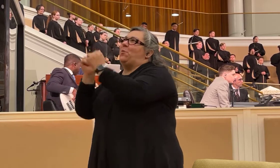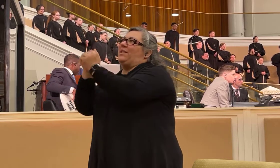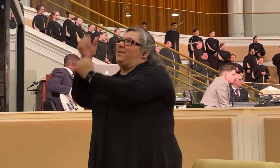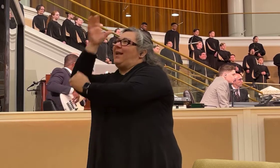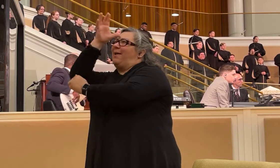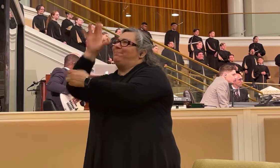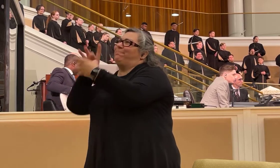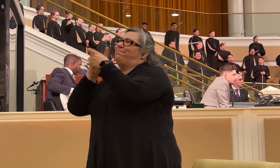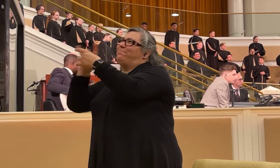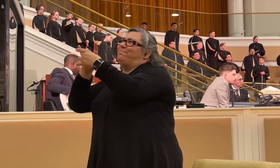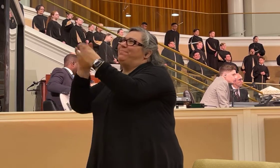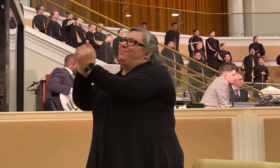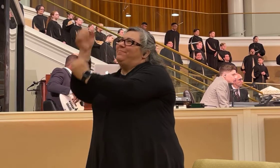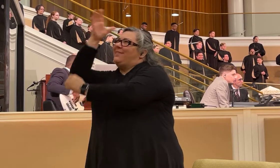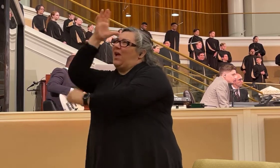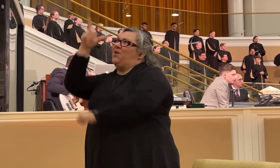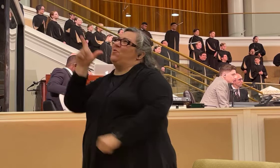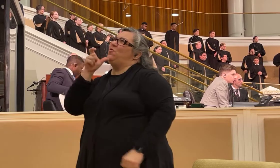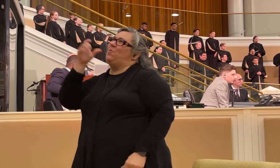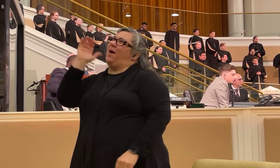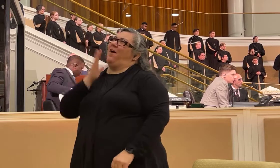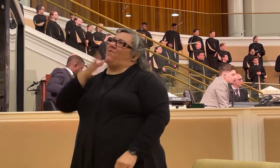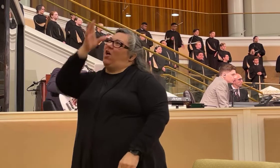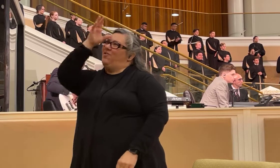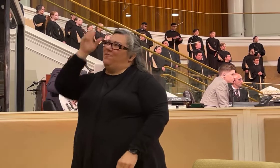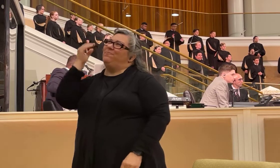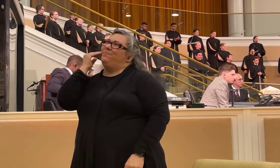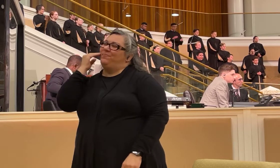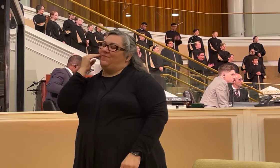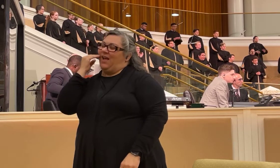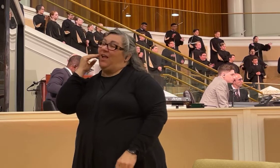daddy. You gotta stick with your daddy. Thank you for what he made.